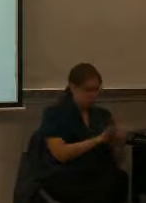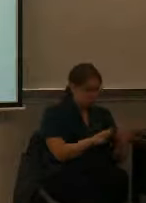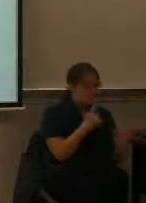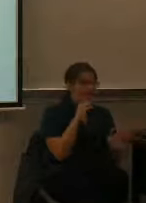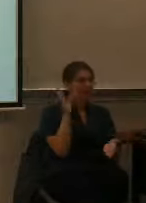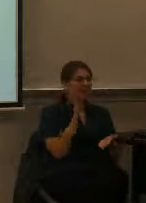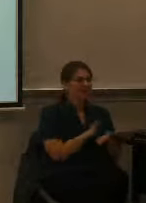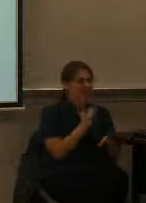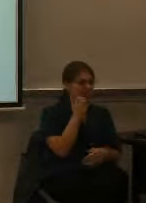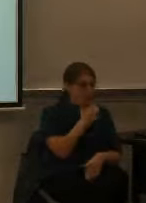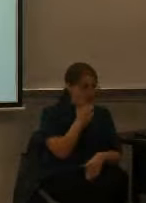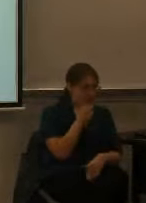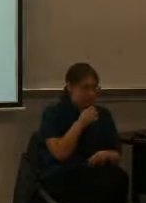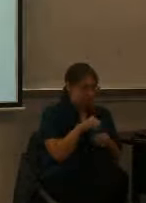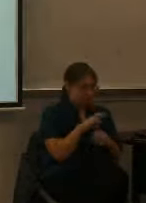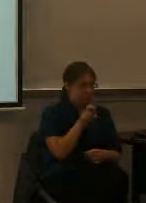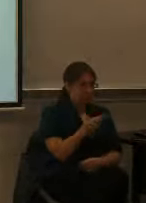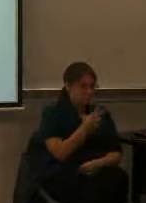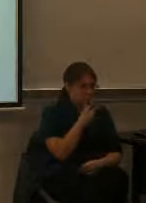other